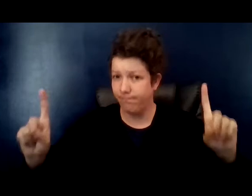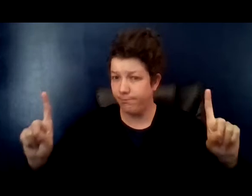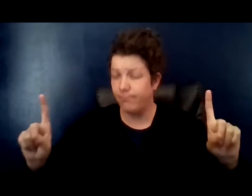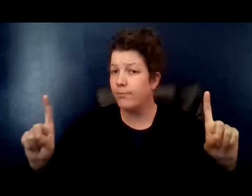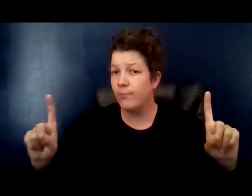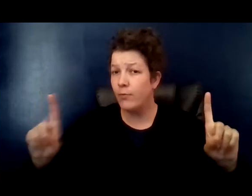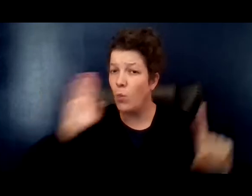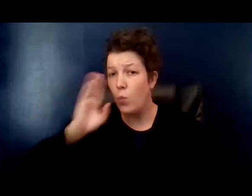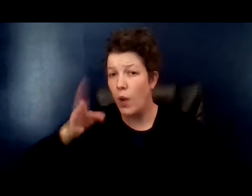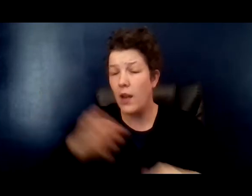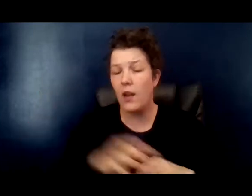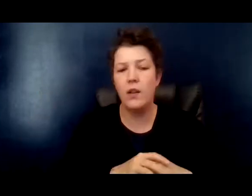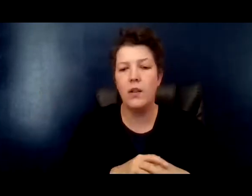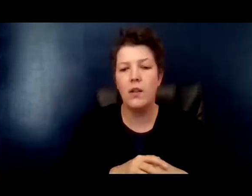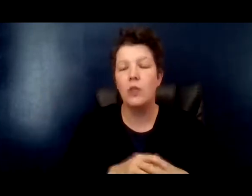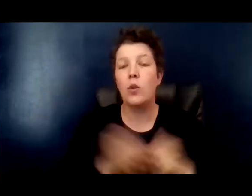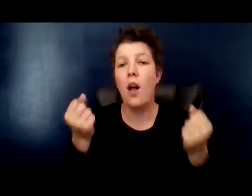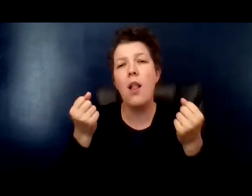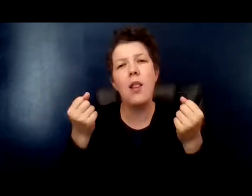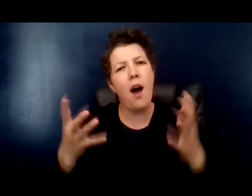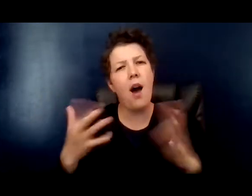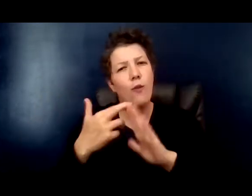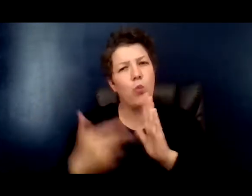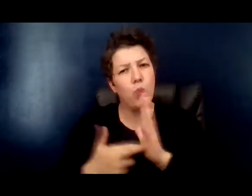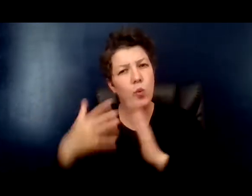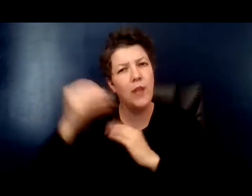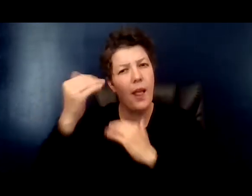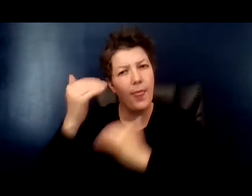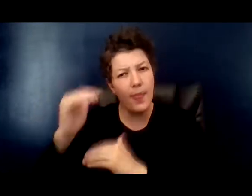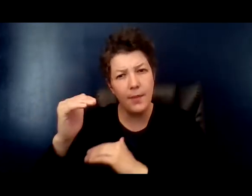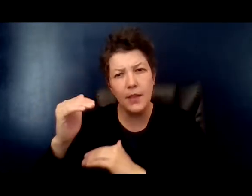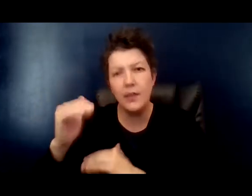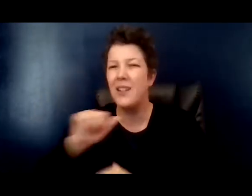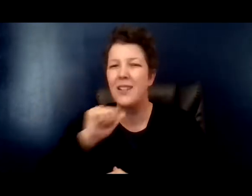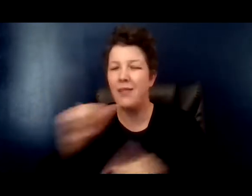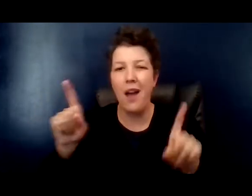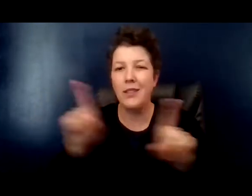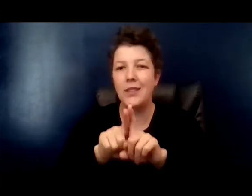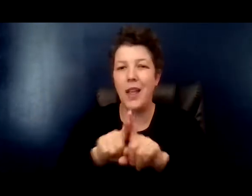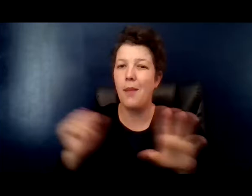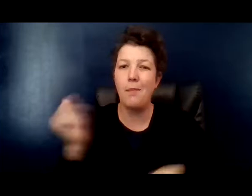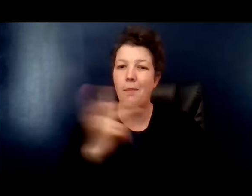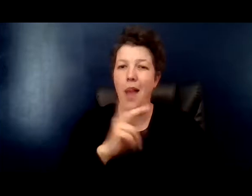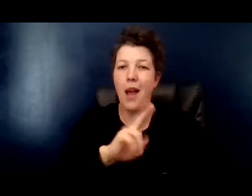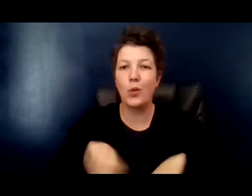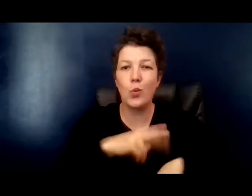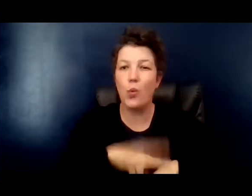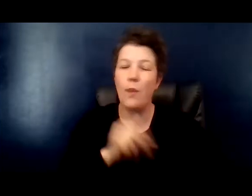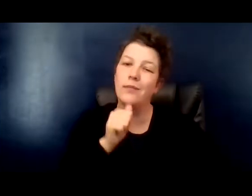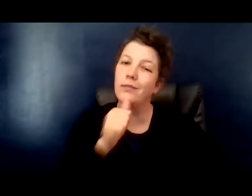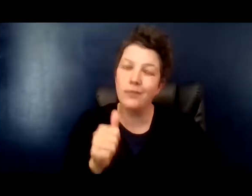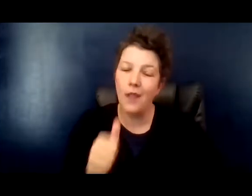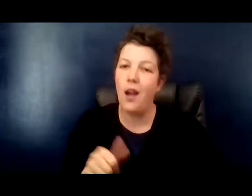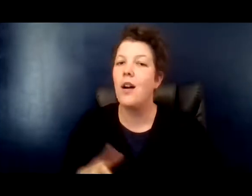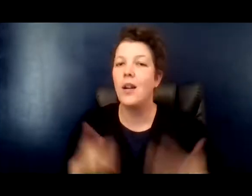different things that go into it. It's not like it's not going to be like it was prior to the COVID virus. It's just not. We're a long ways